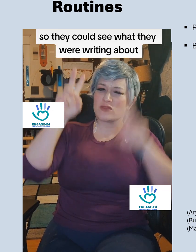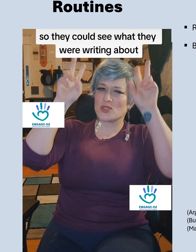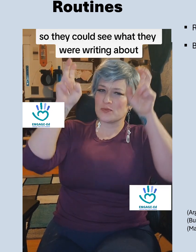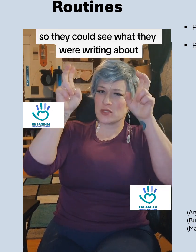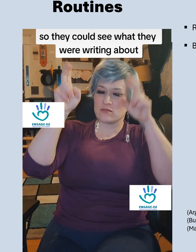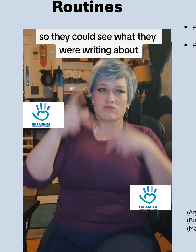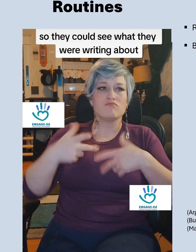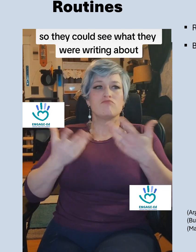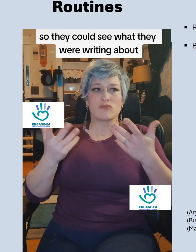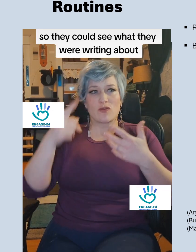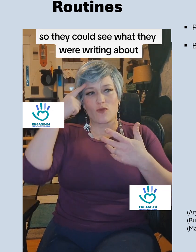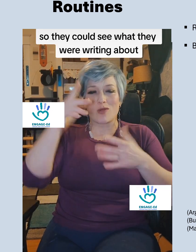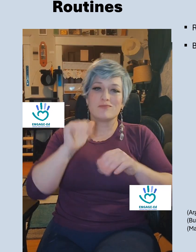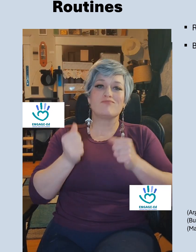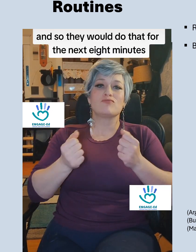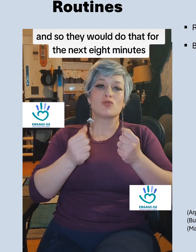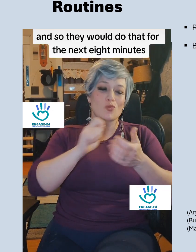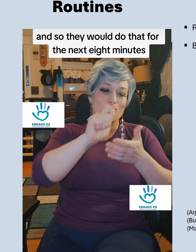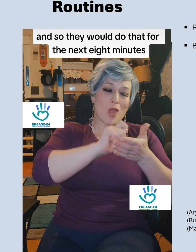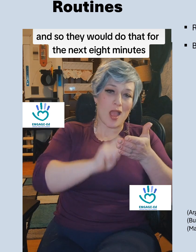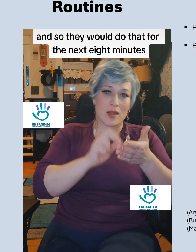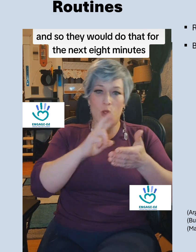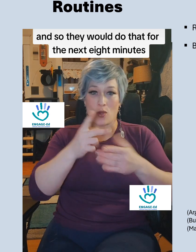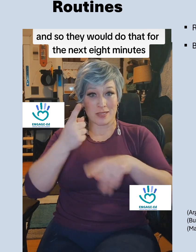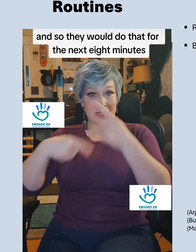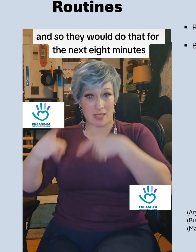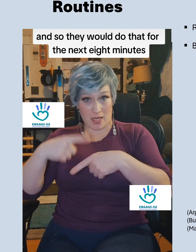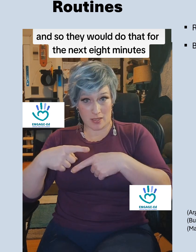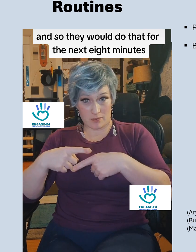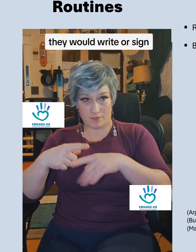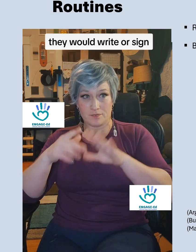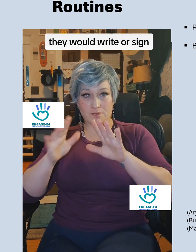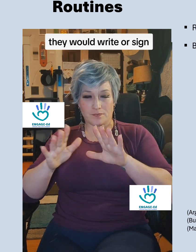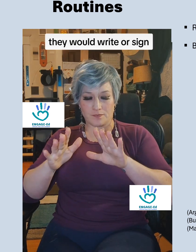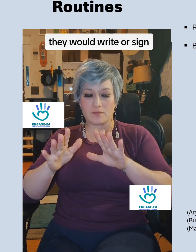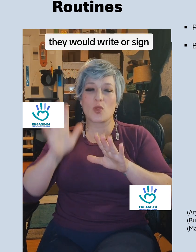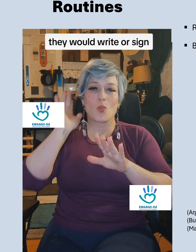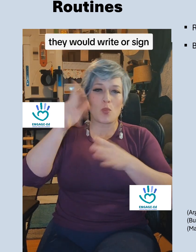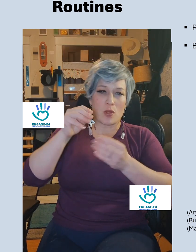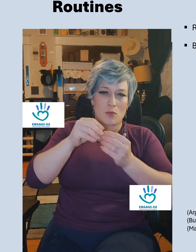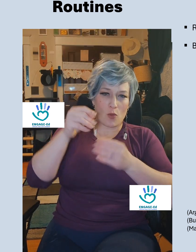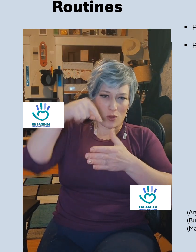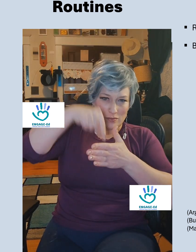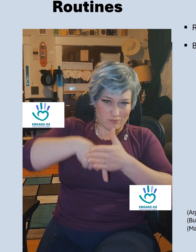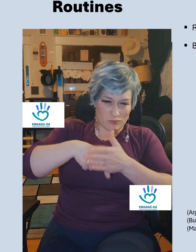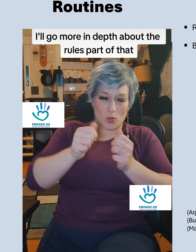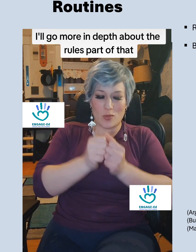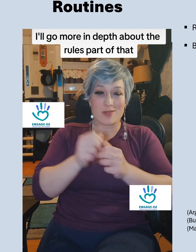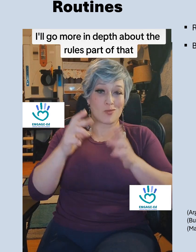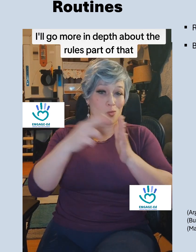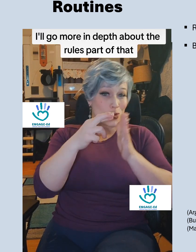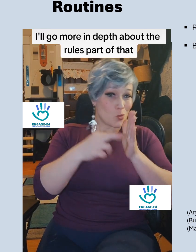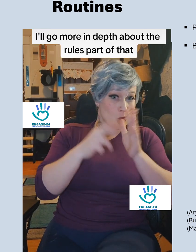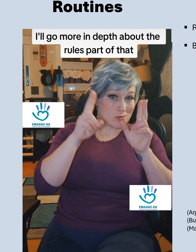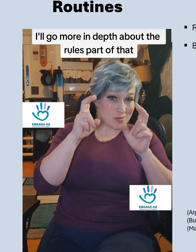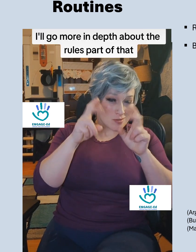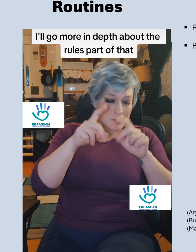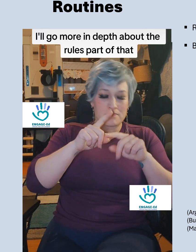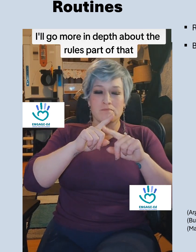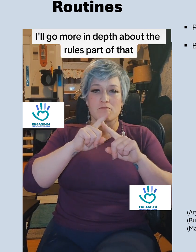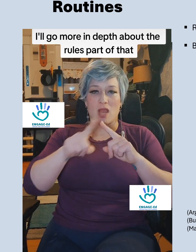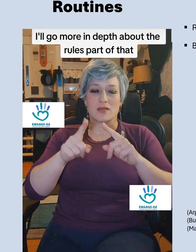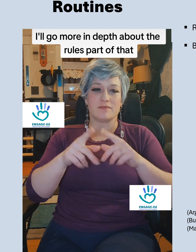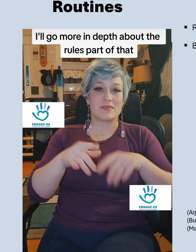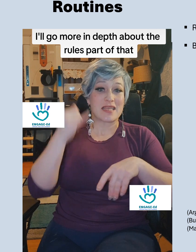so they could see what they were writing about. And so they would do that for the next 8 minutes. They would write or sign. I'll go more in depth about the